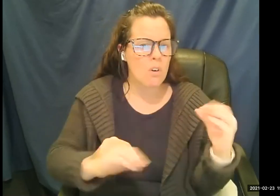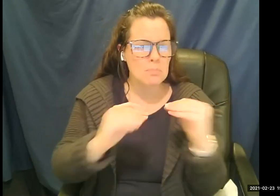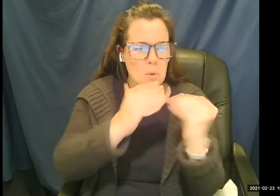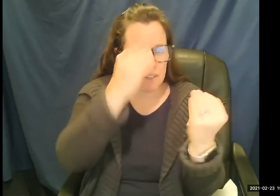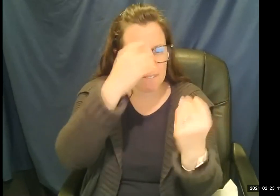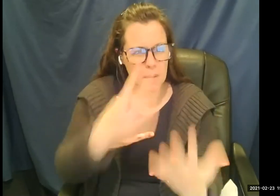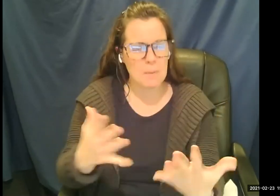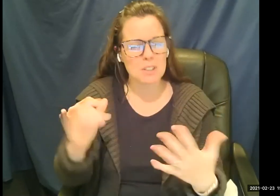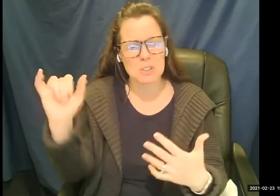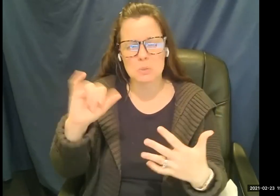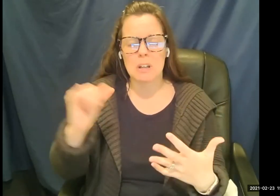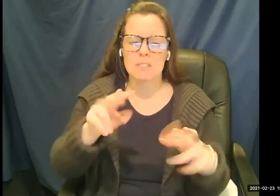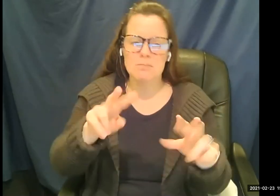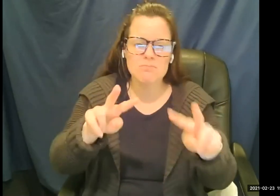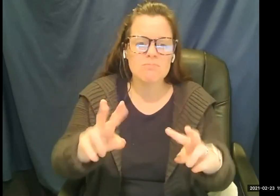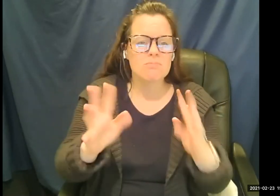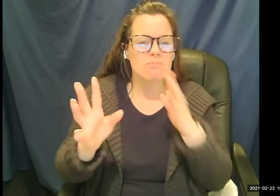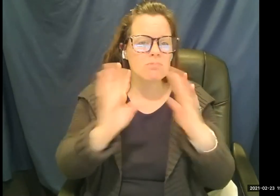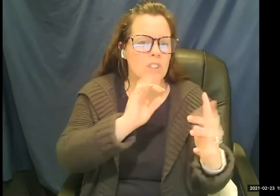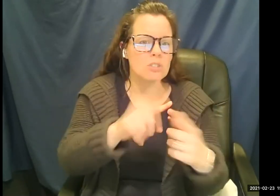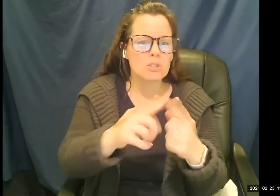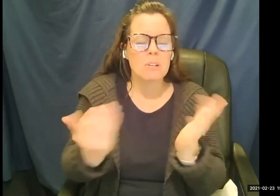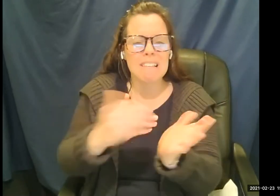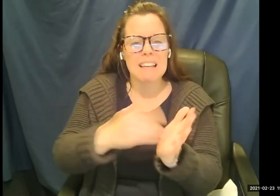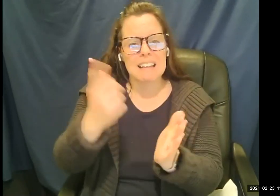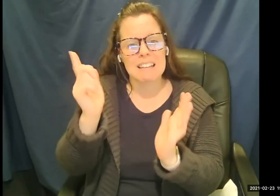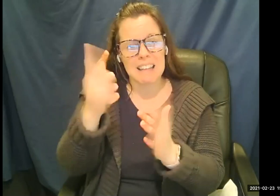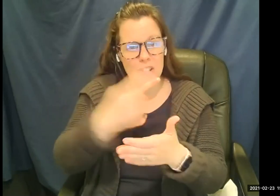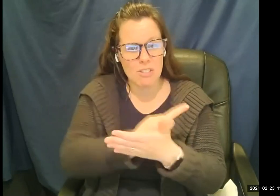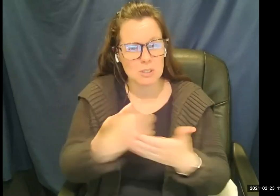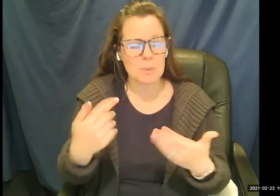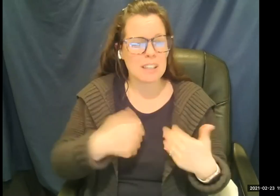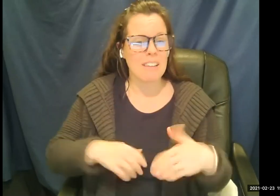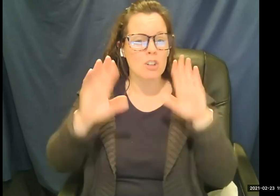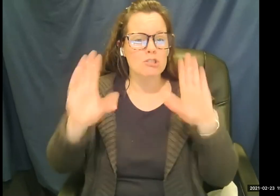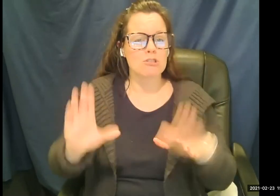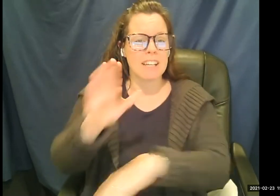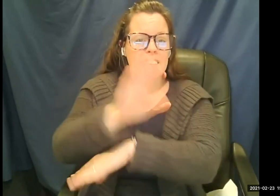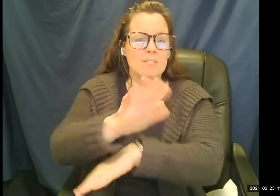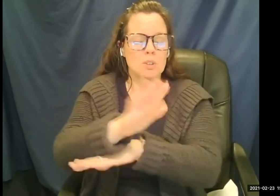well. And we look forward to talking with you all again later this week. Thank you and have a great afternoon.